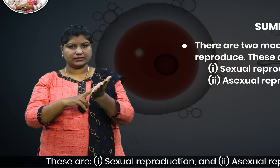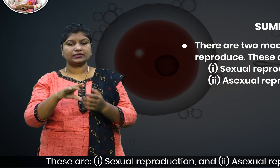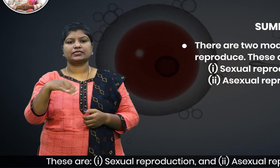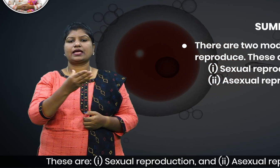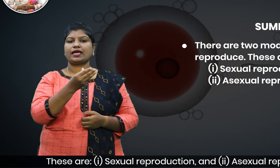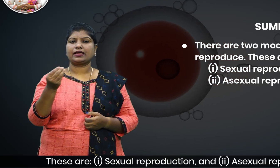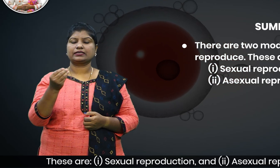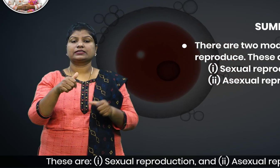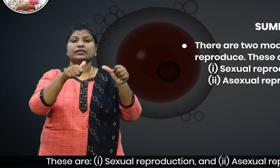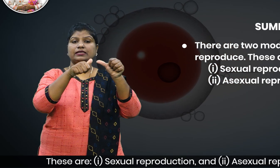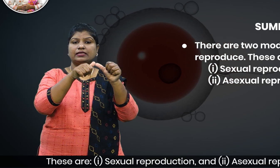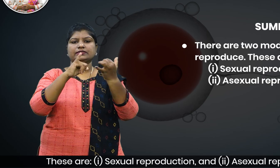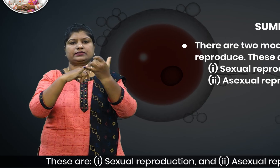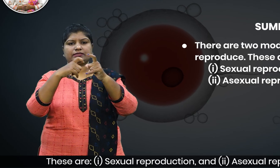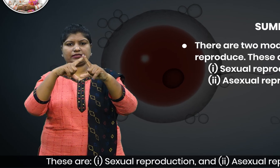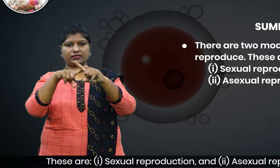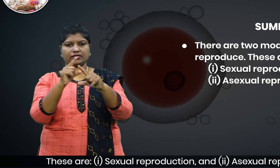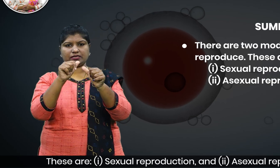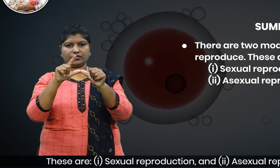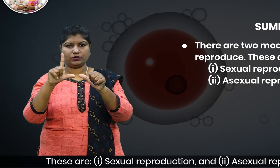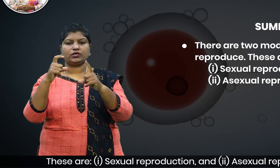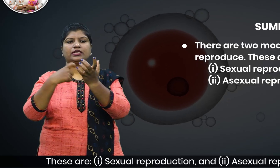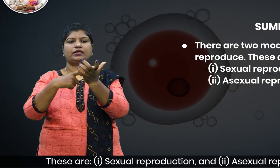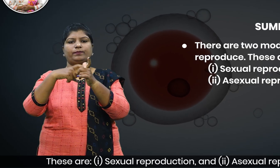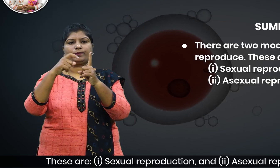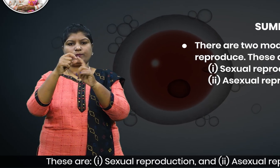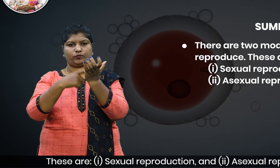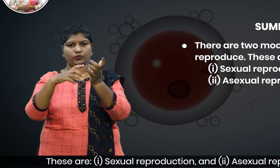and asexual reproduction.